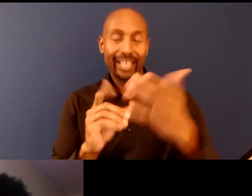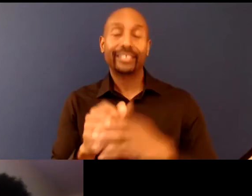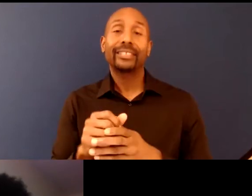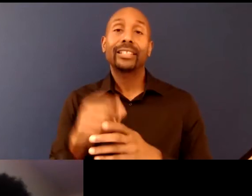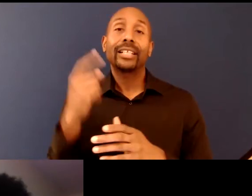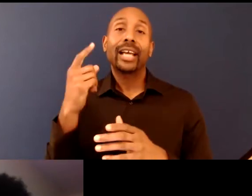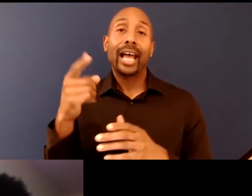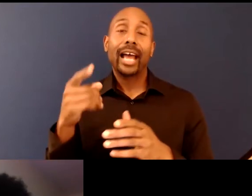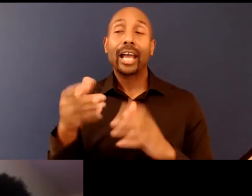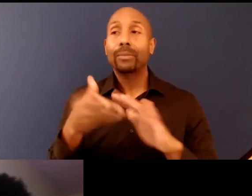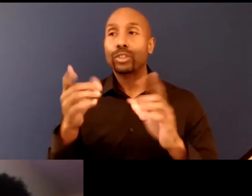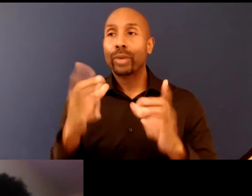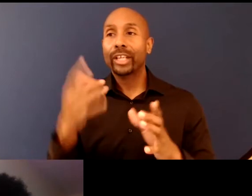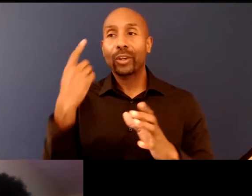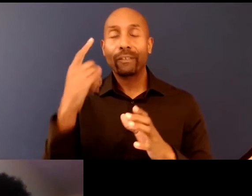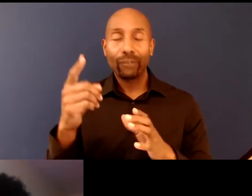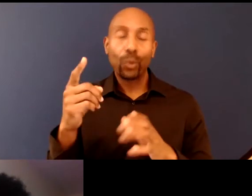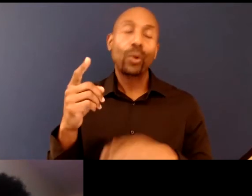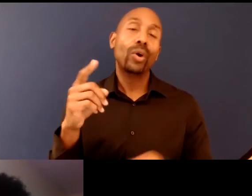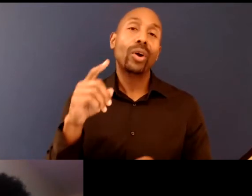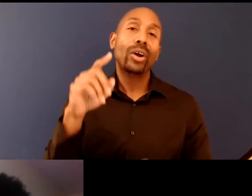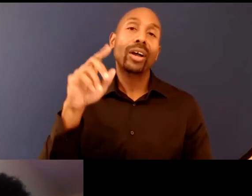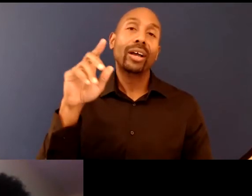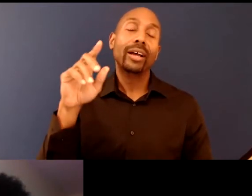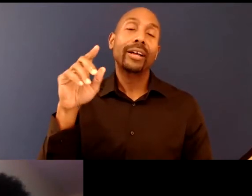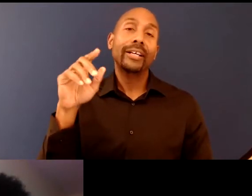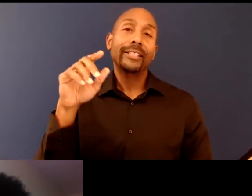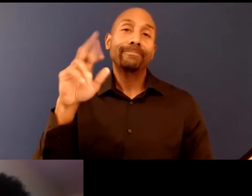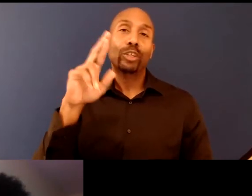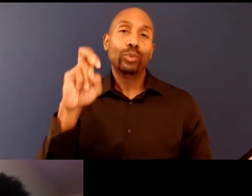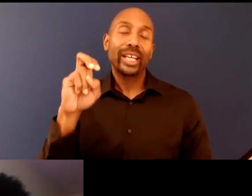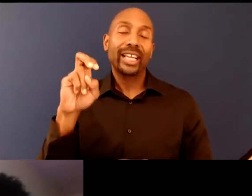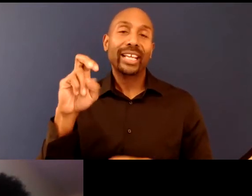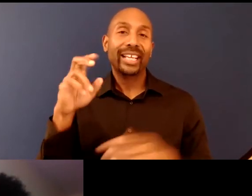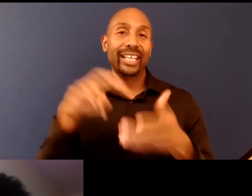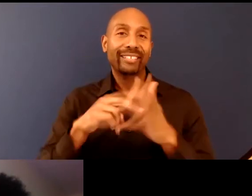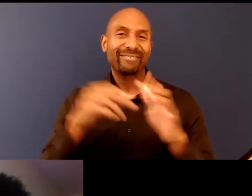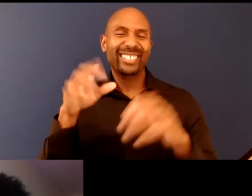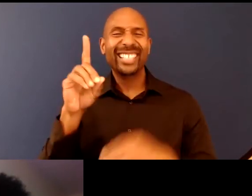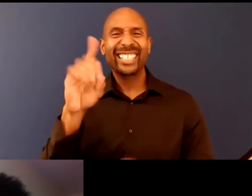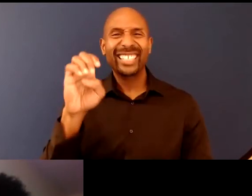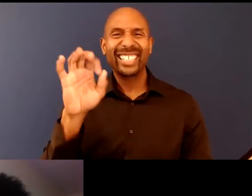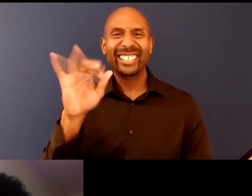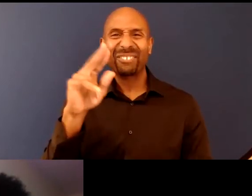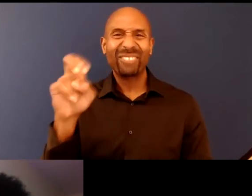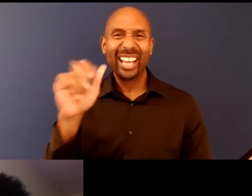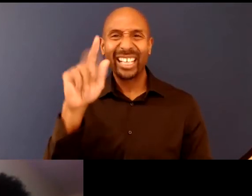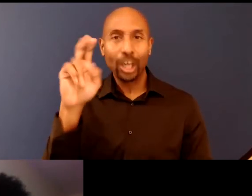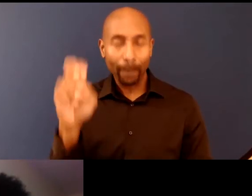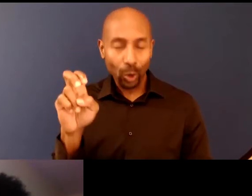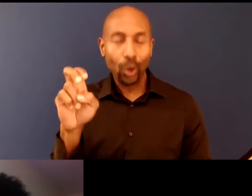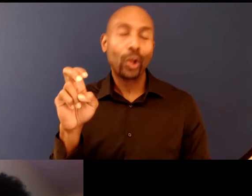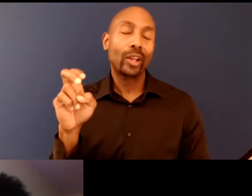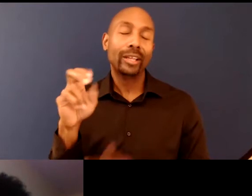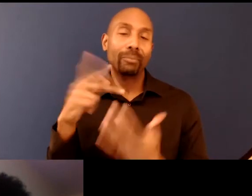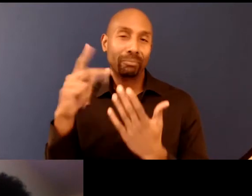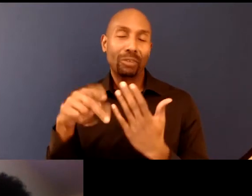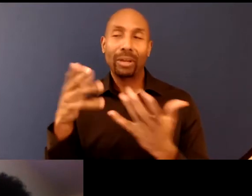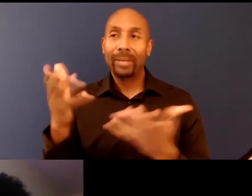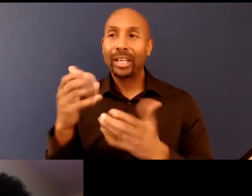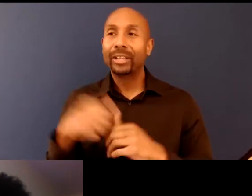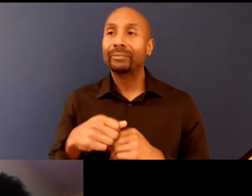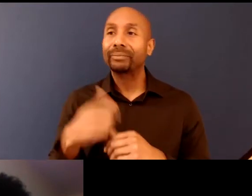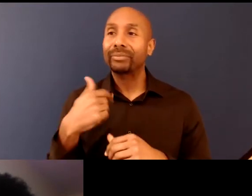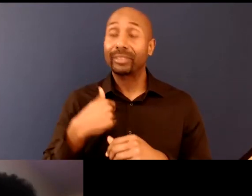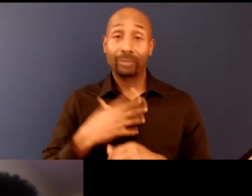am a white female with light brown hair, sort of shoulder length. I'm wearing glasses and a red shirt. I use the